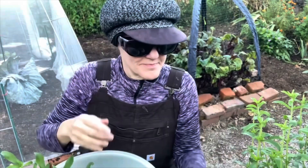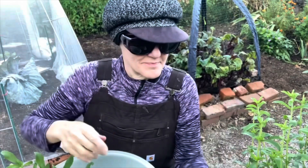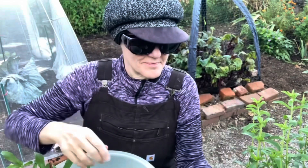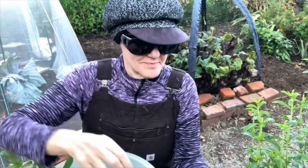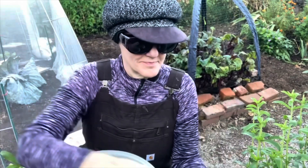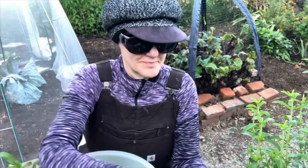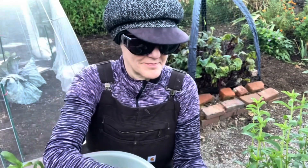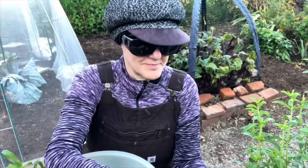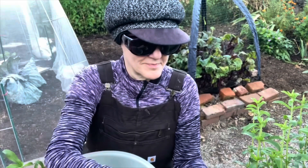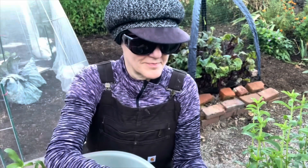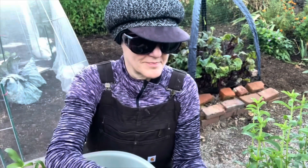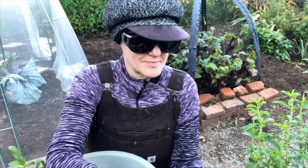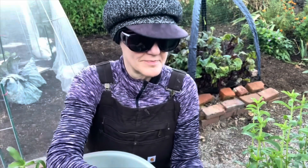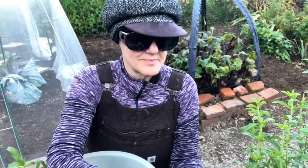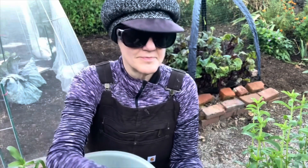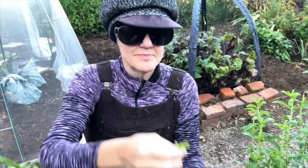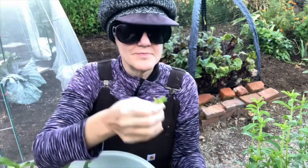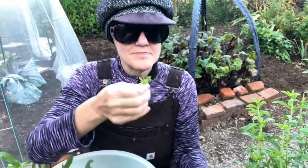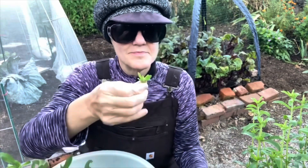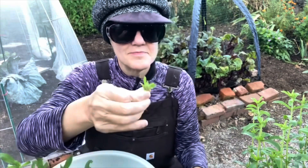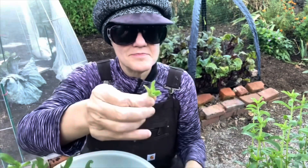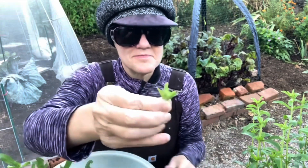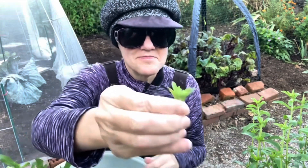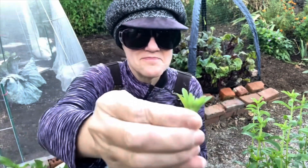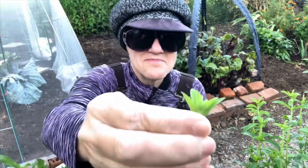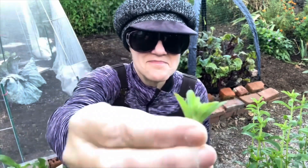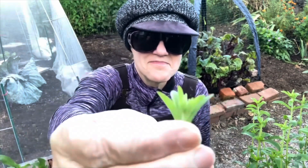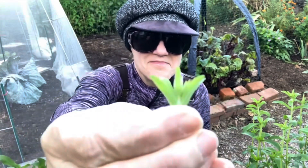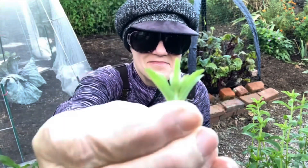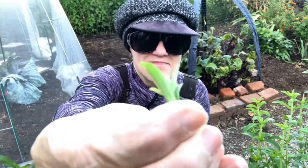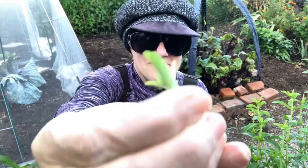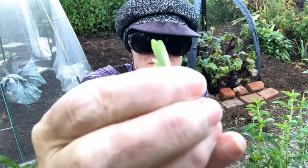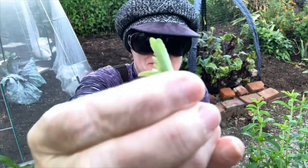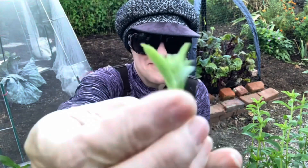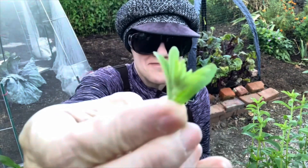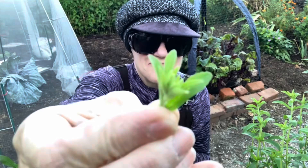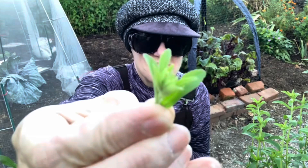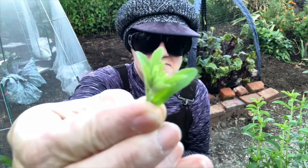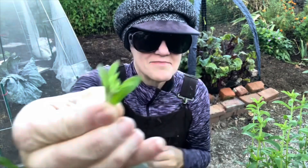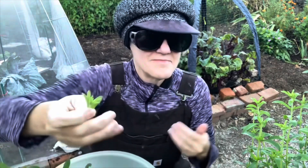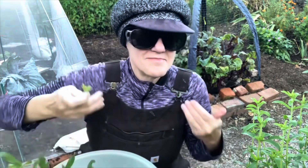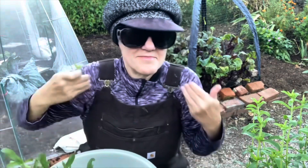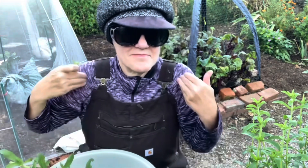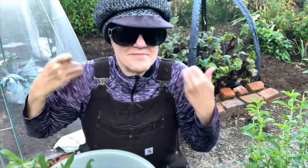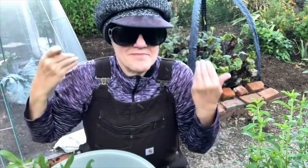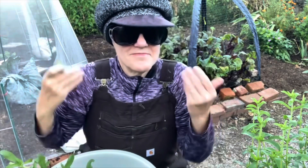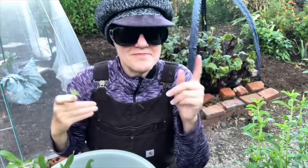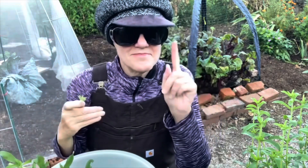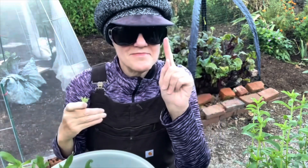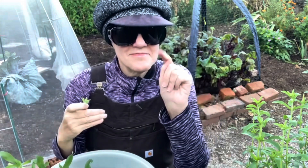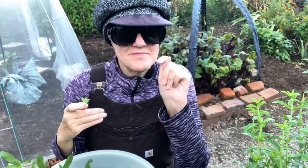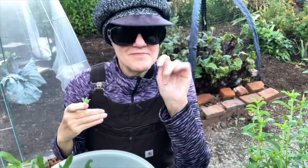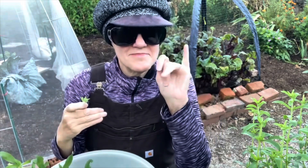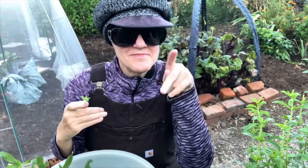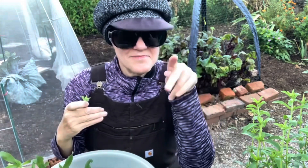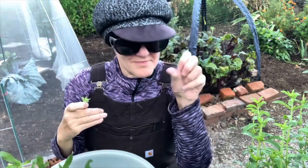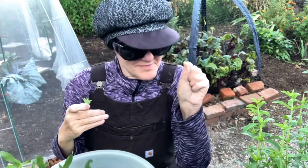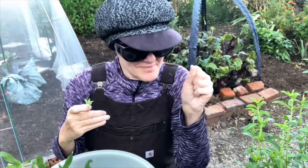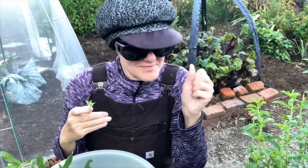It's going to be sweetest right up here at the tips. The young,